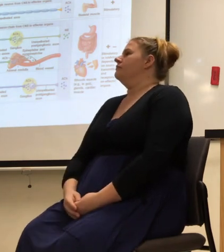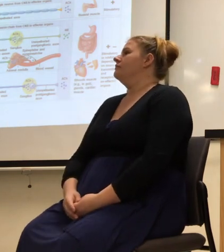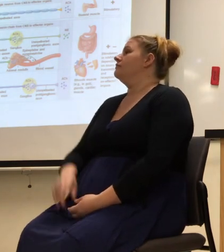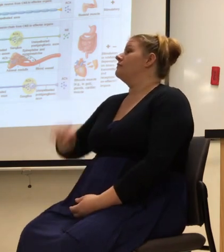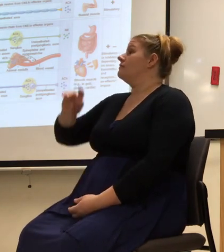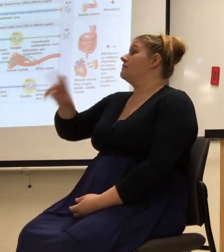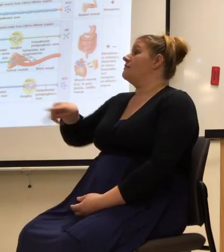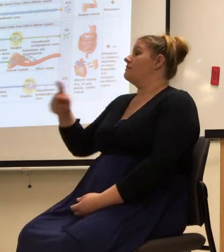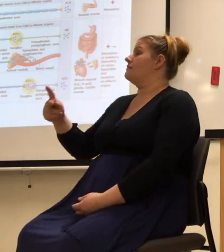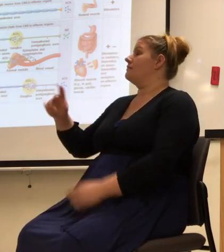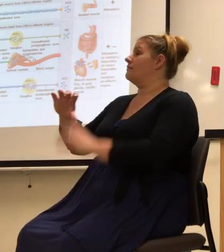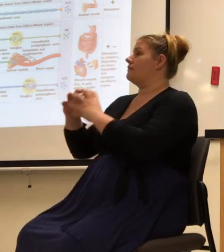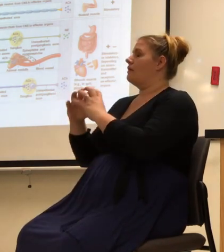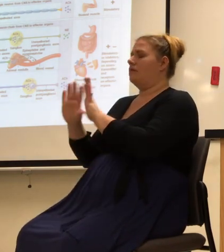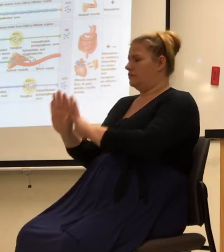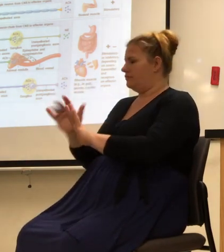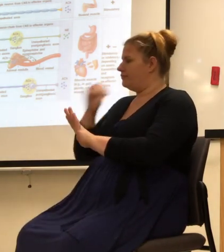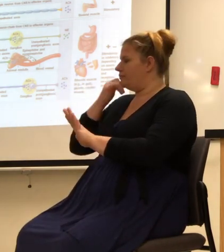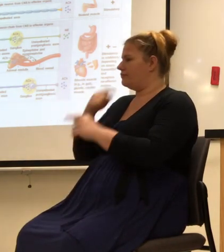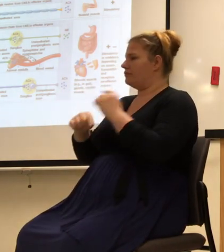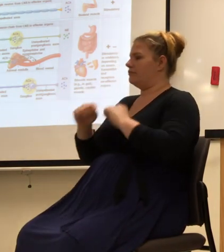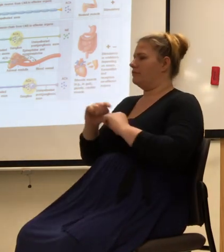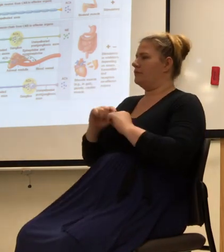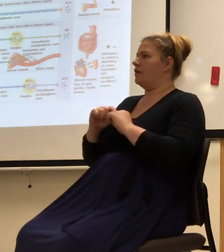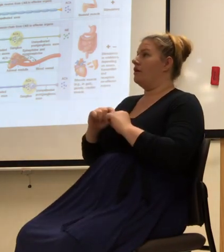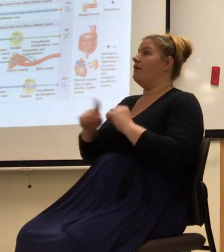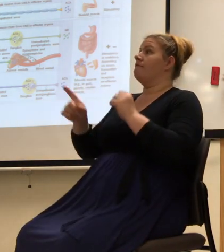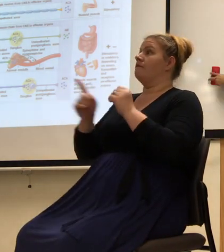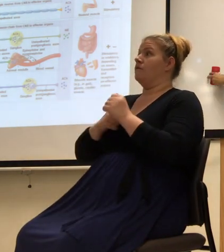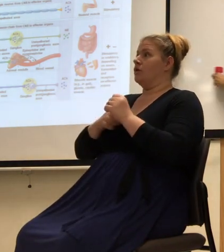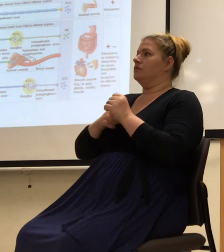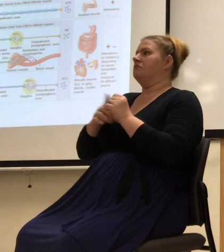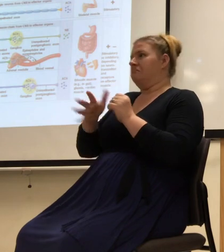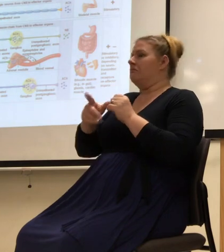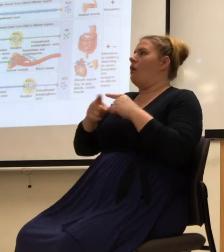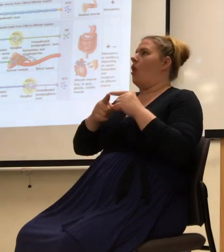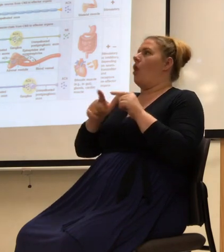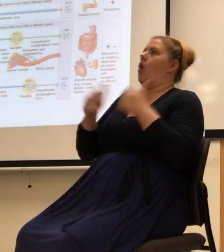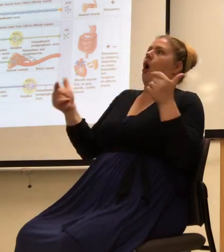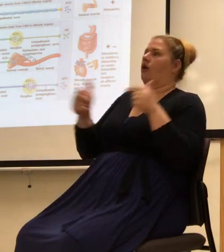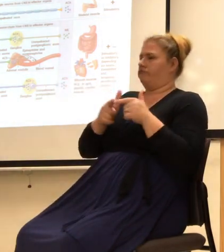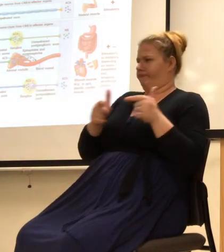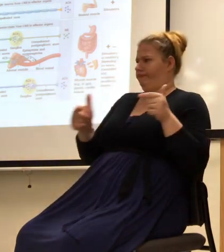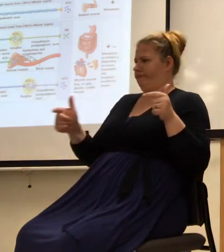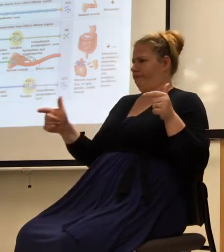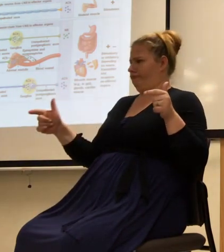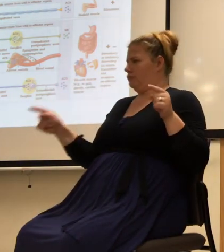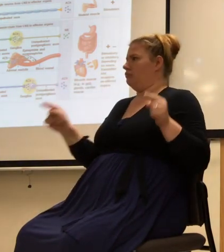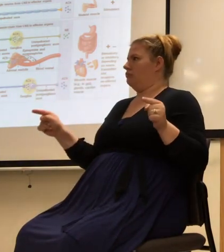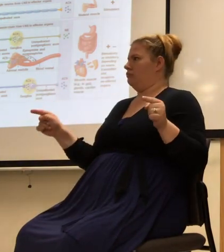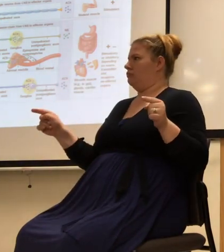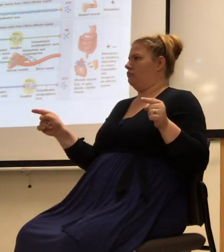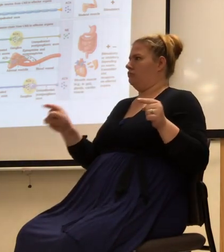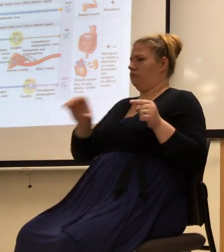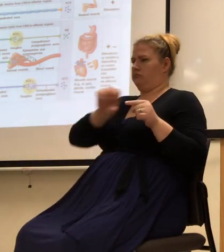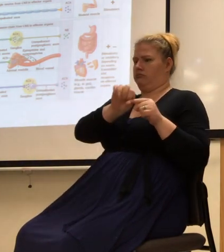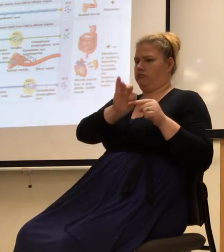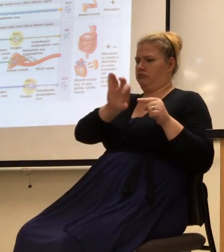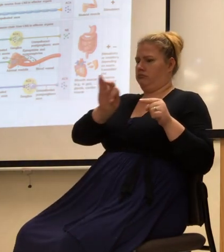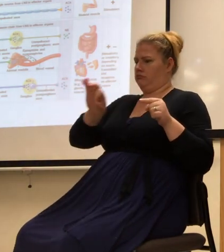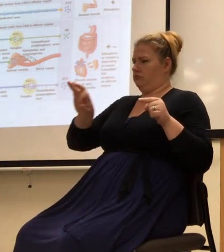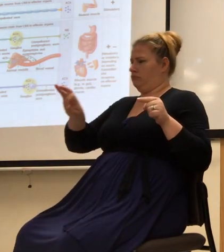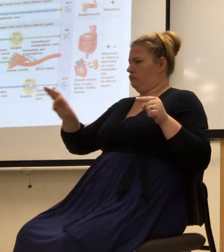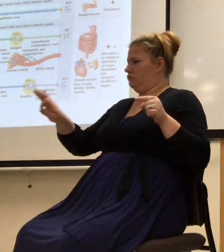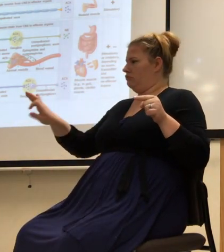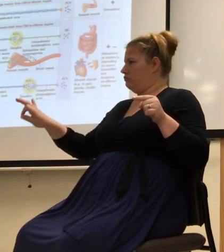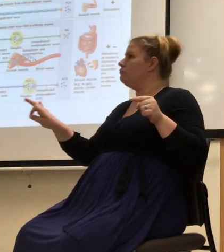Second cell, oh, I'm sorry, first one's relatively long. Jeez, come on. All right, first one's long, really